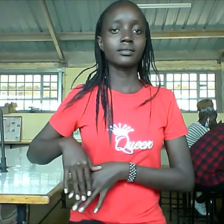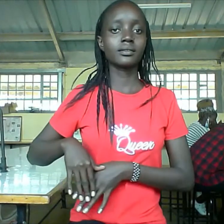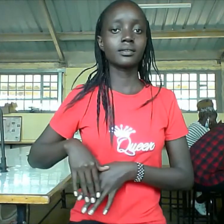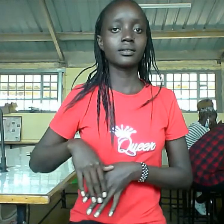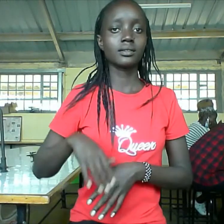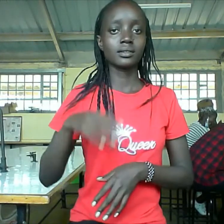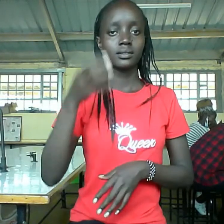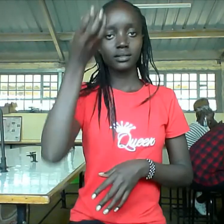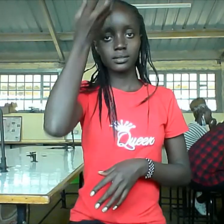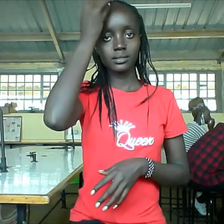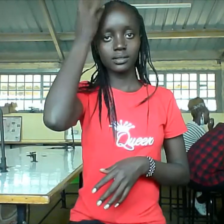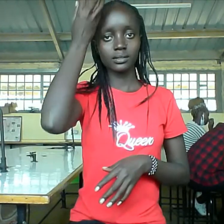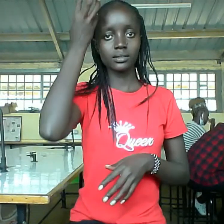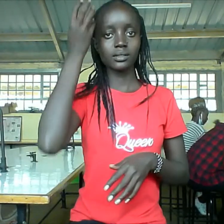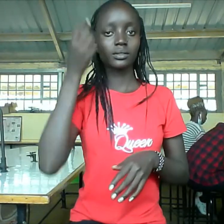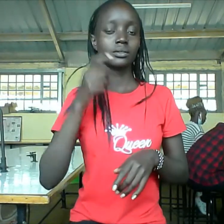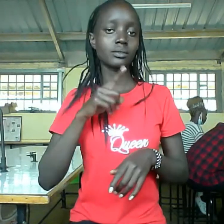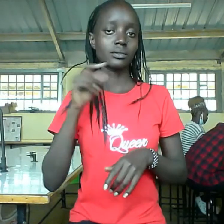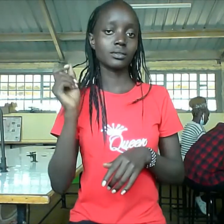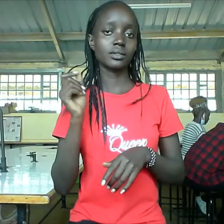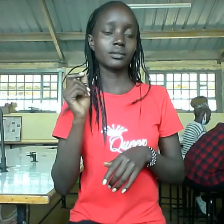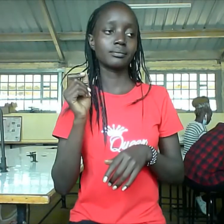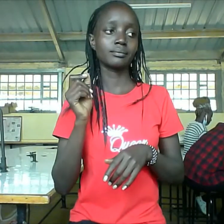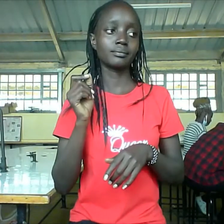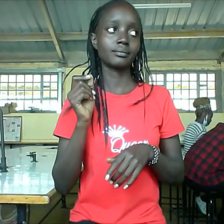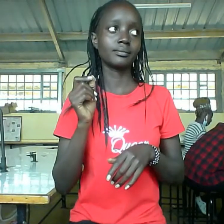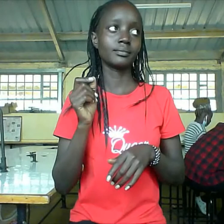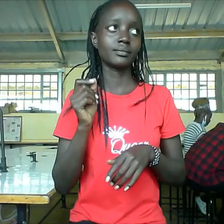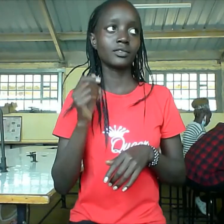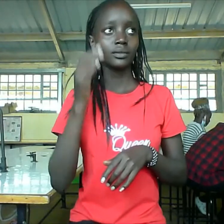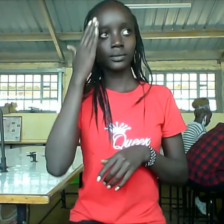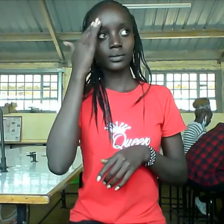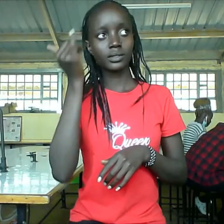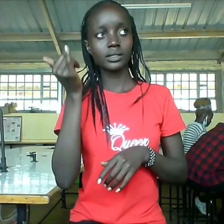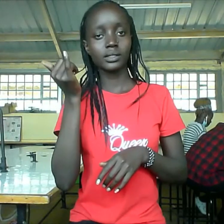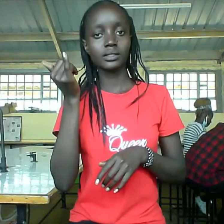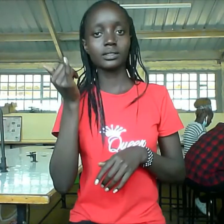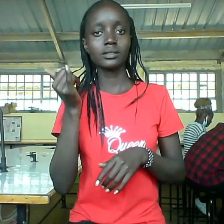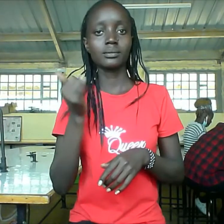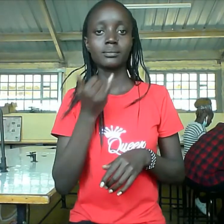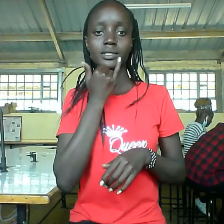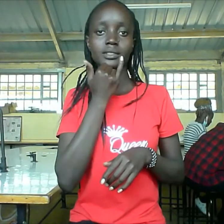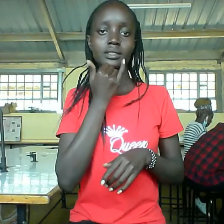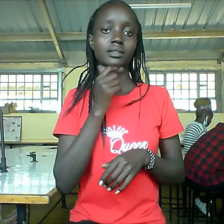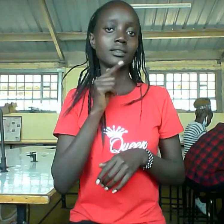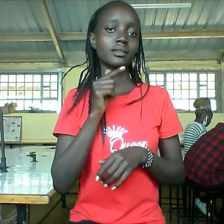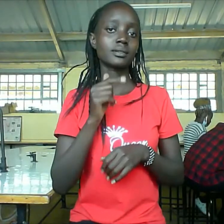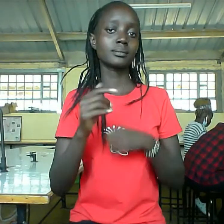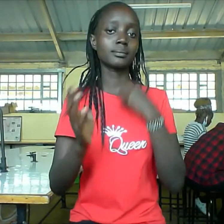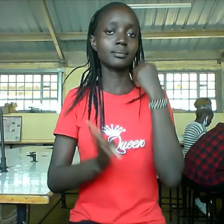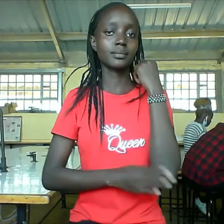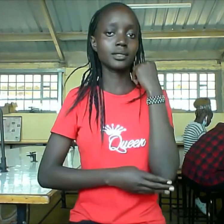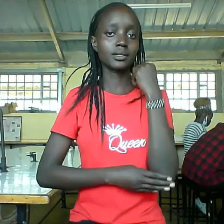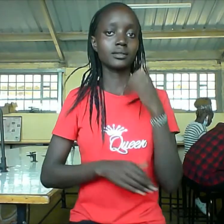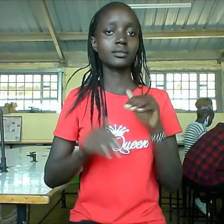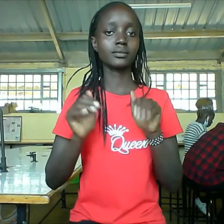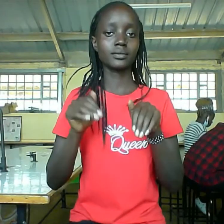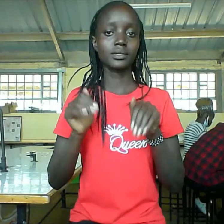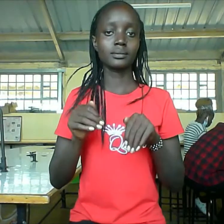upset, since such silly mistakes were costly on the farm. The rest of the family